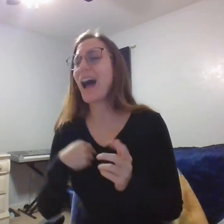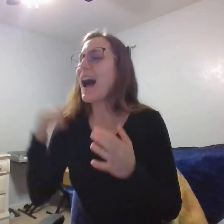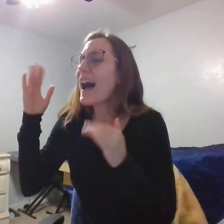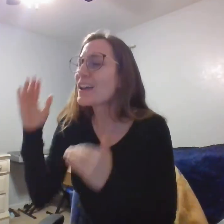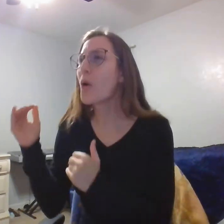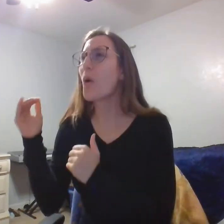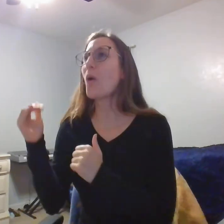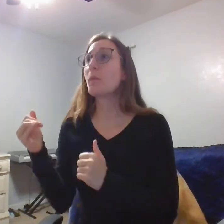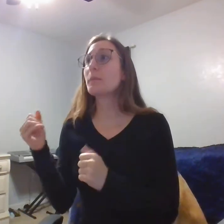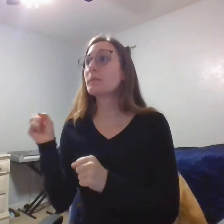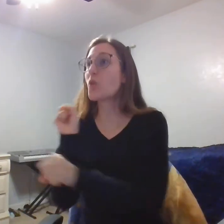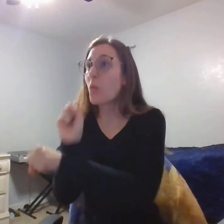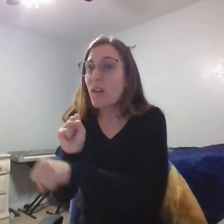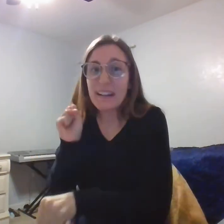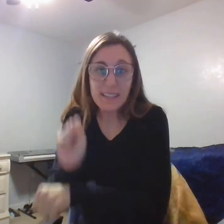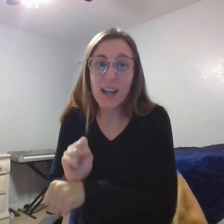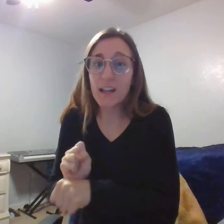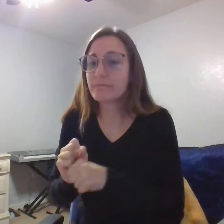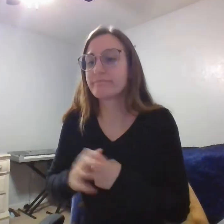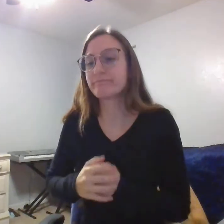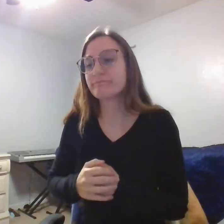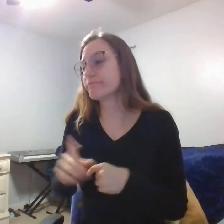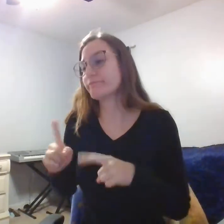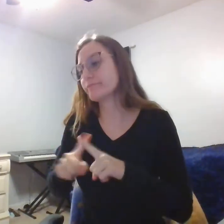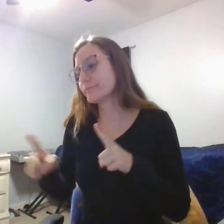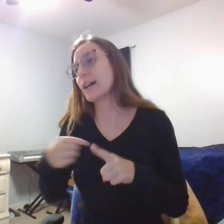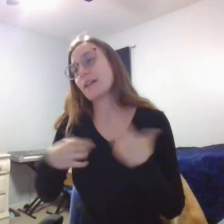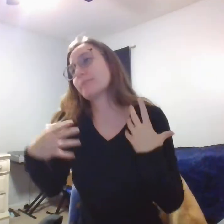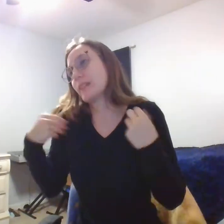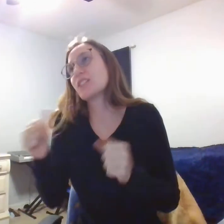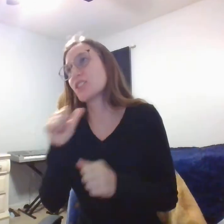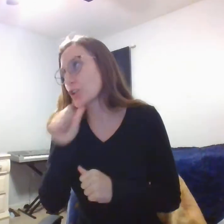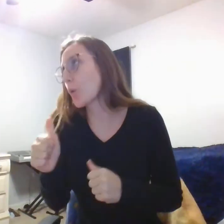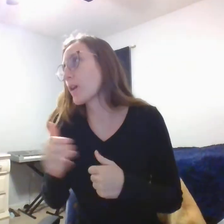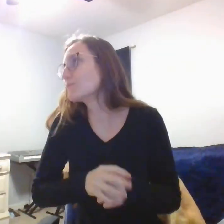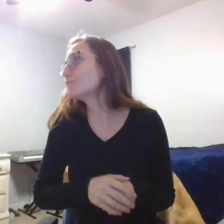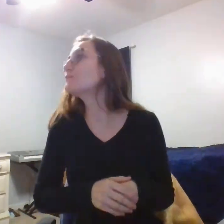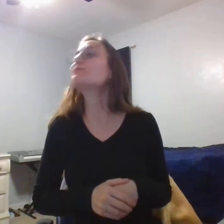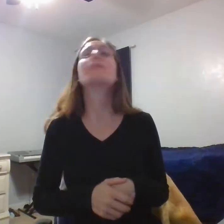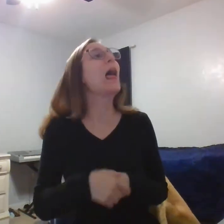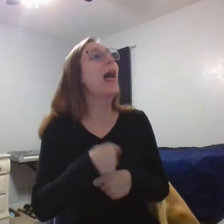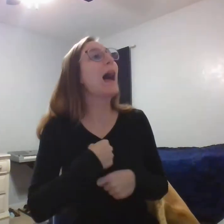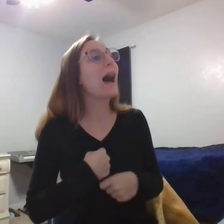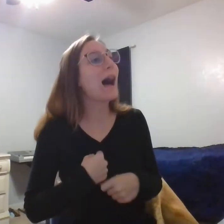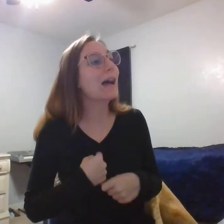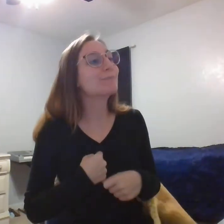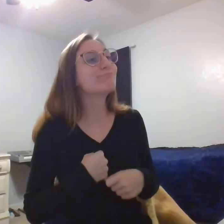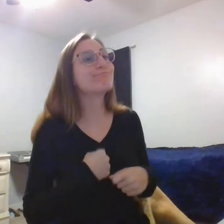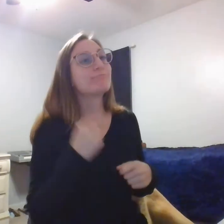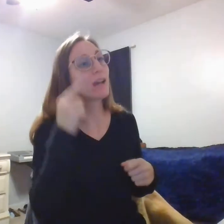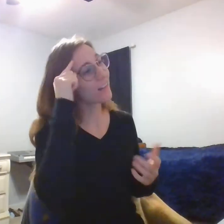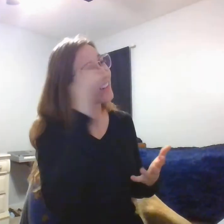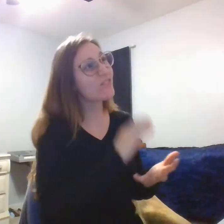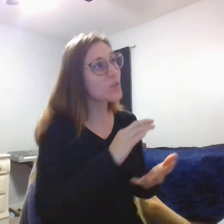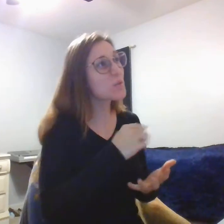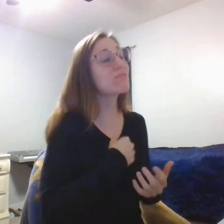But yeah, knee-jerk reaction, insecure. Honestly, I'm confused. I'm 20 years old. I live in the